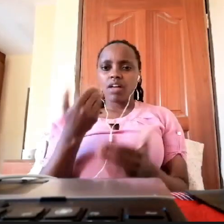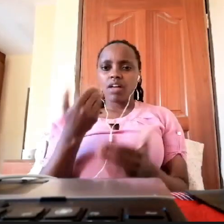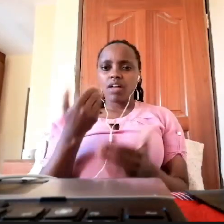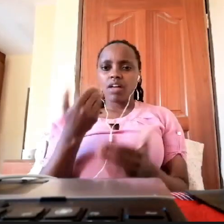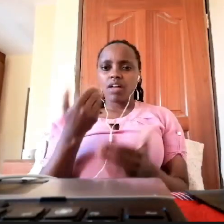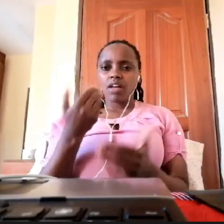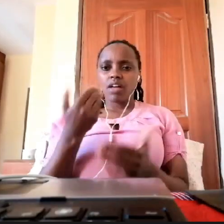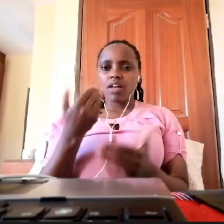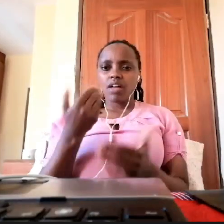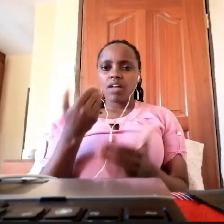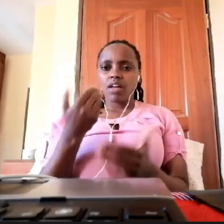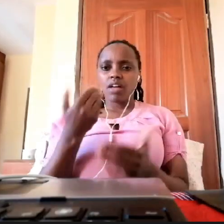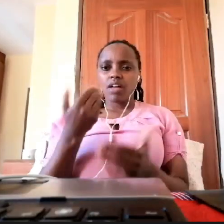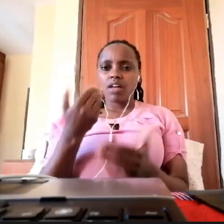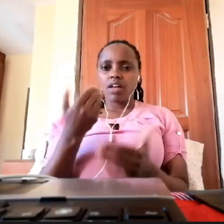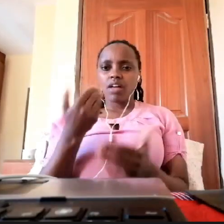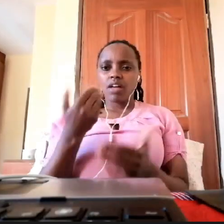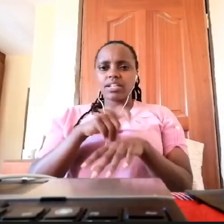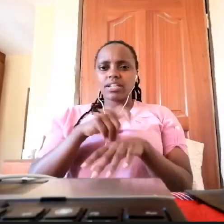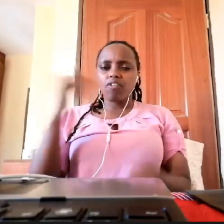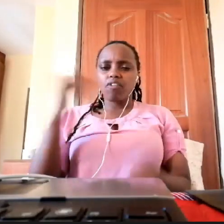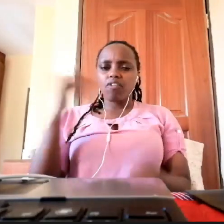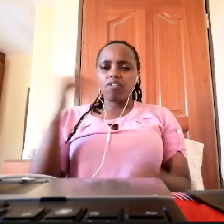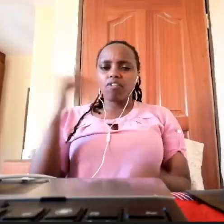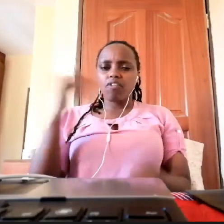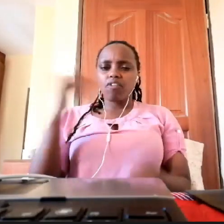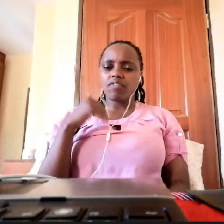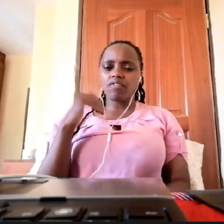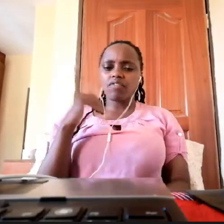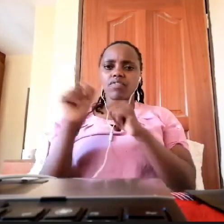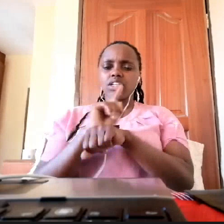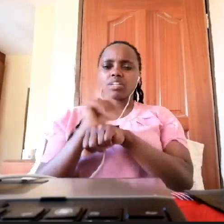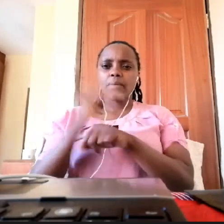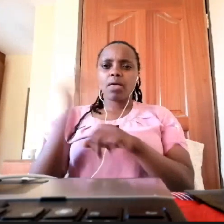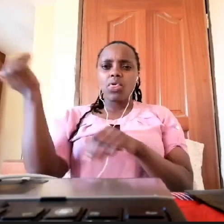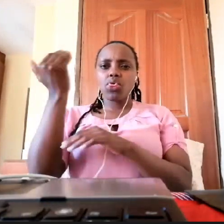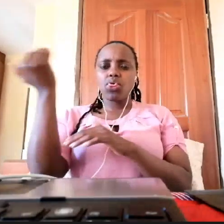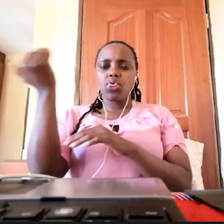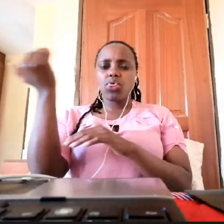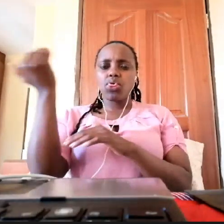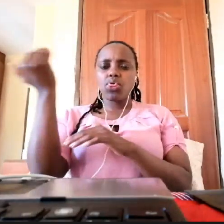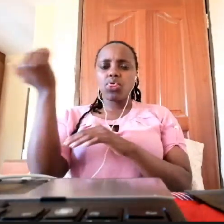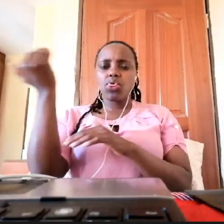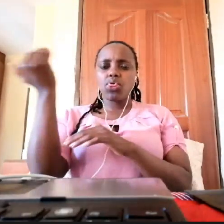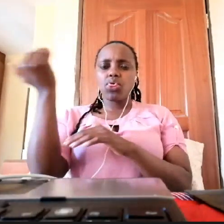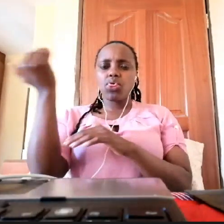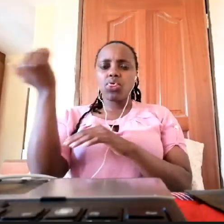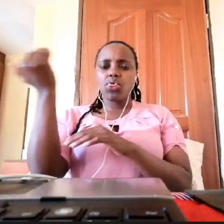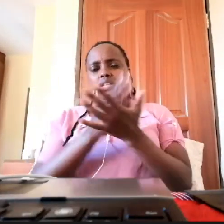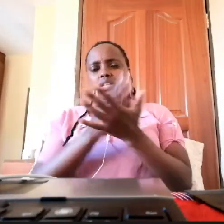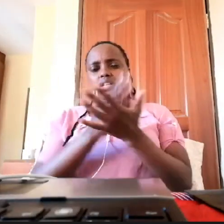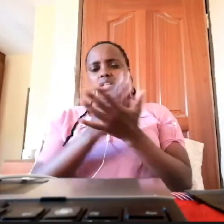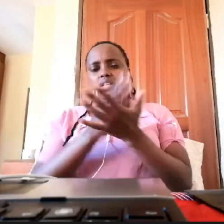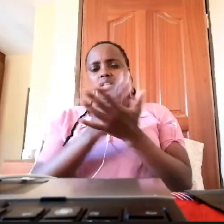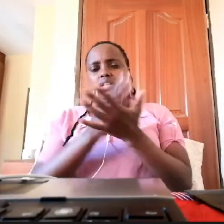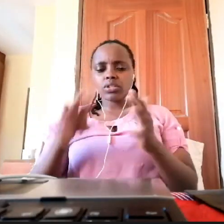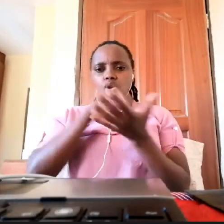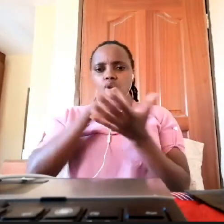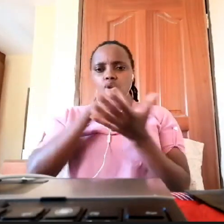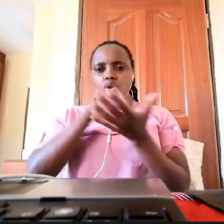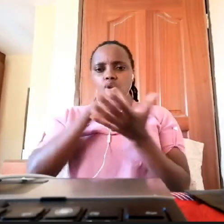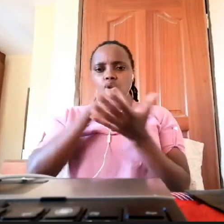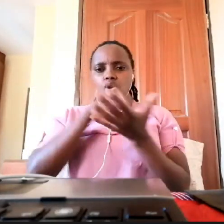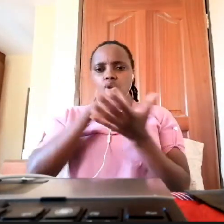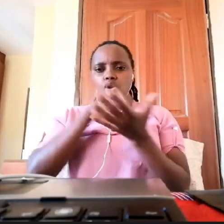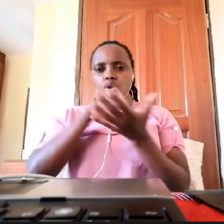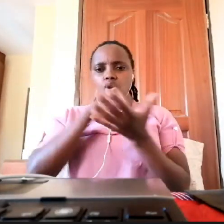child. So during the pre-session, we made a 15-minute presentation just outlining some of the key components we wanted the committee to be